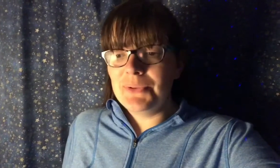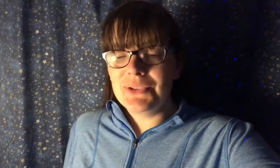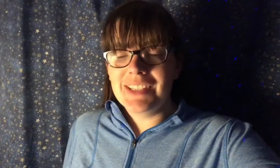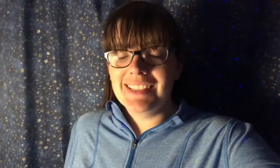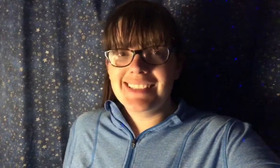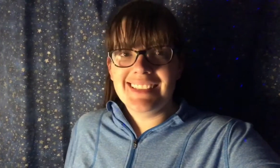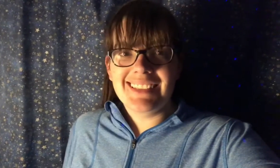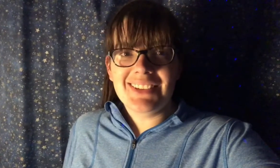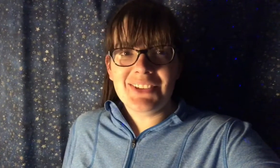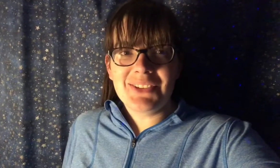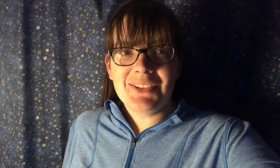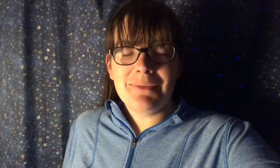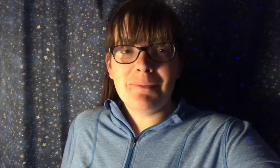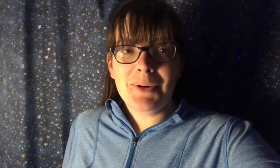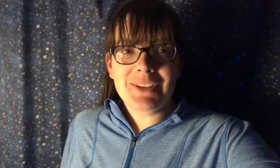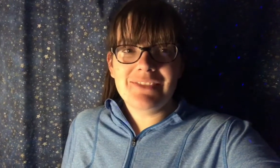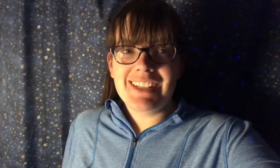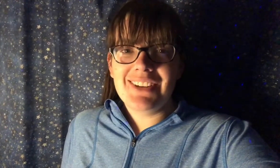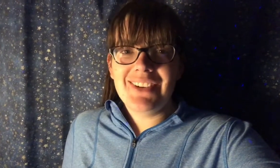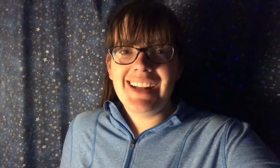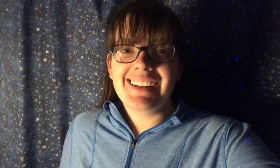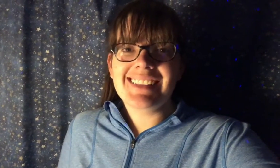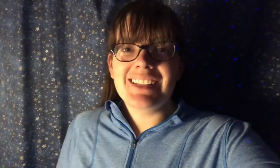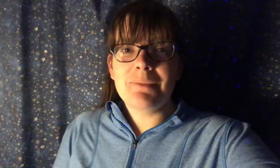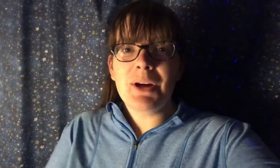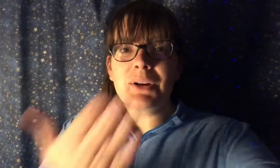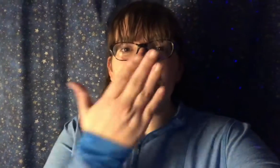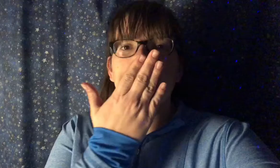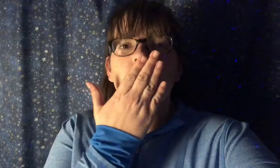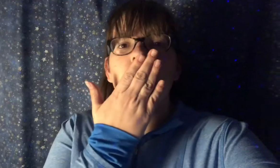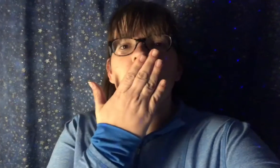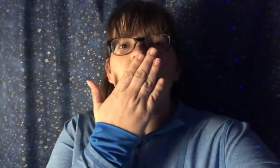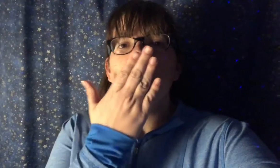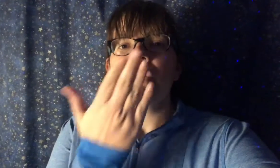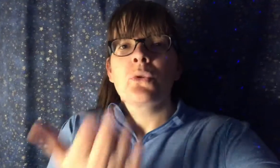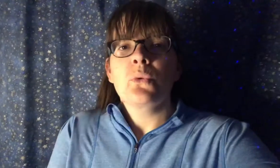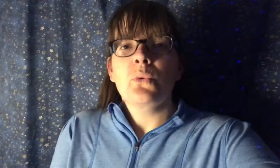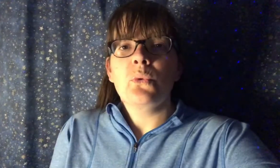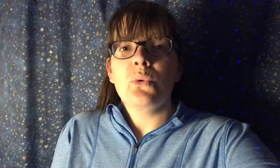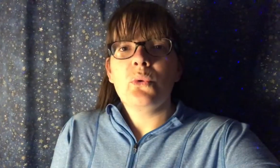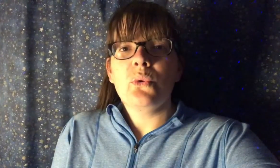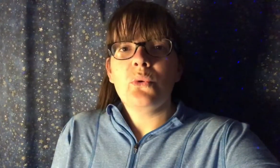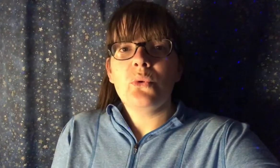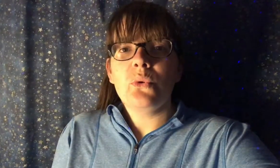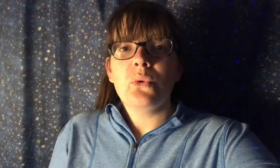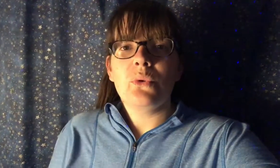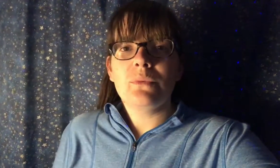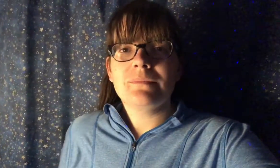enjoyed this silly little bonus video, and I'll see you tomorrow. Shhh! .